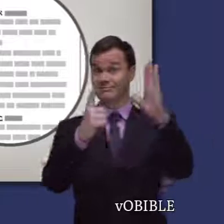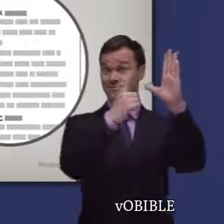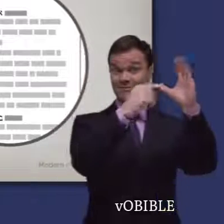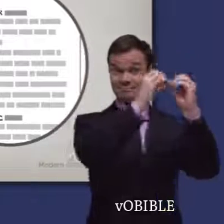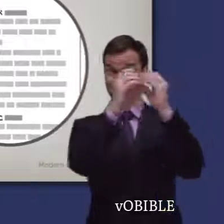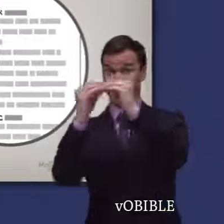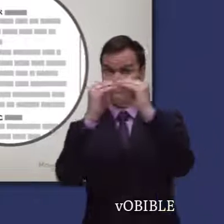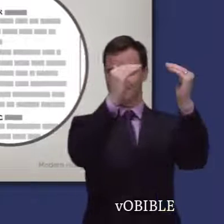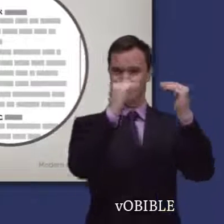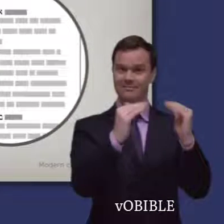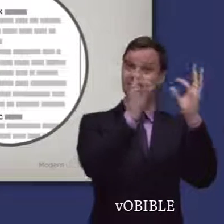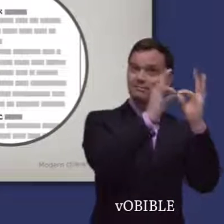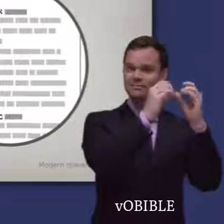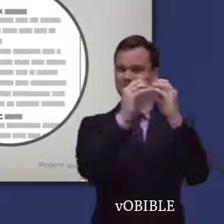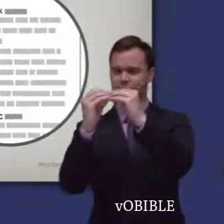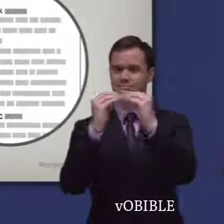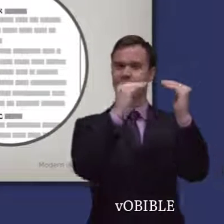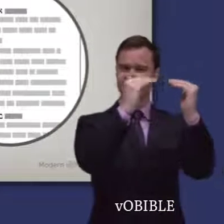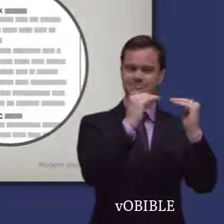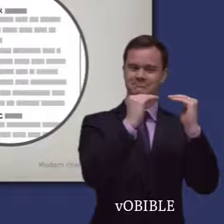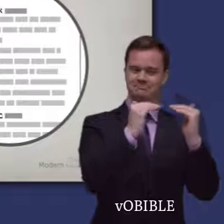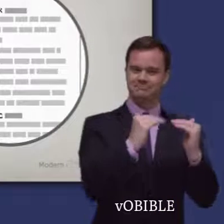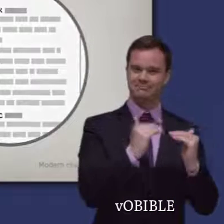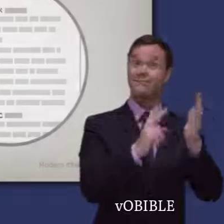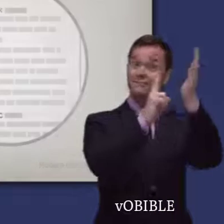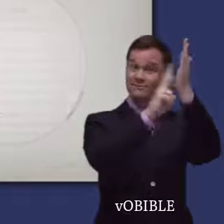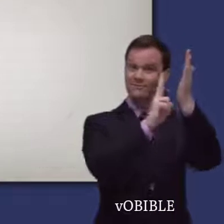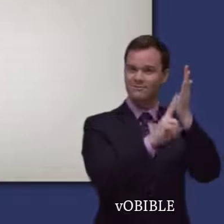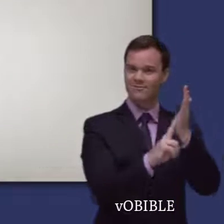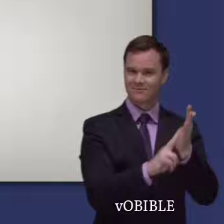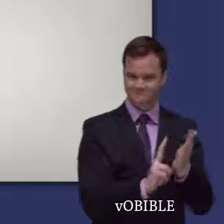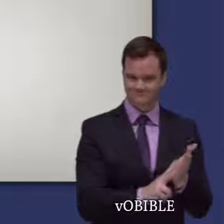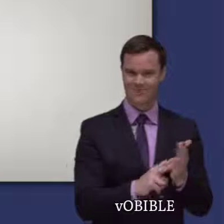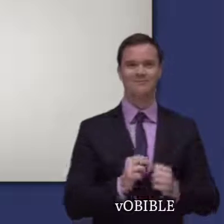of verses begin with a different letter of the Hebrew alphabet.